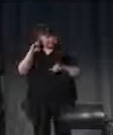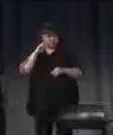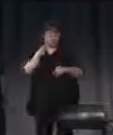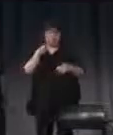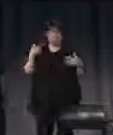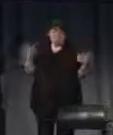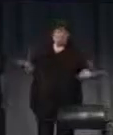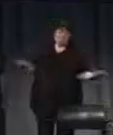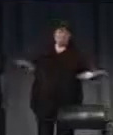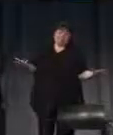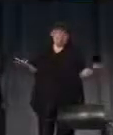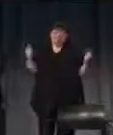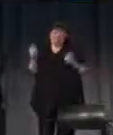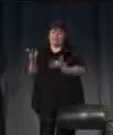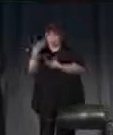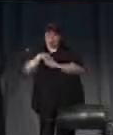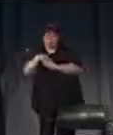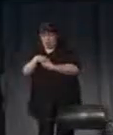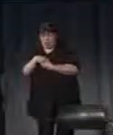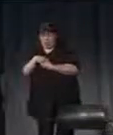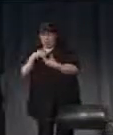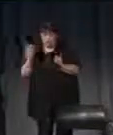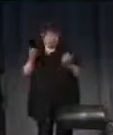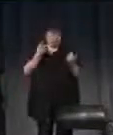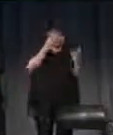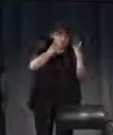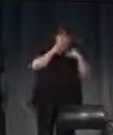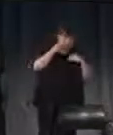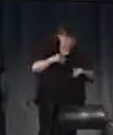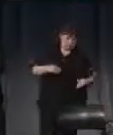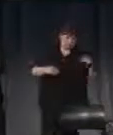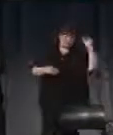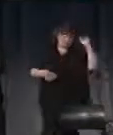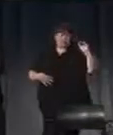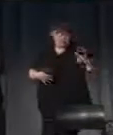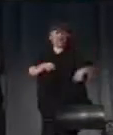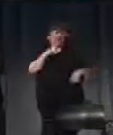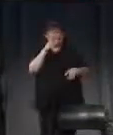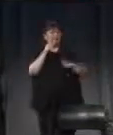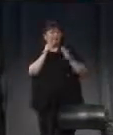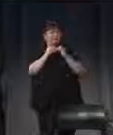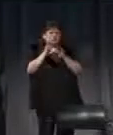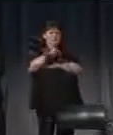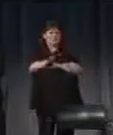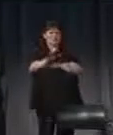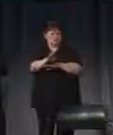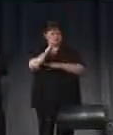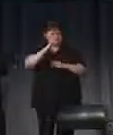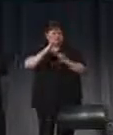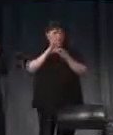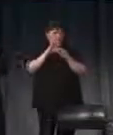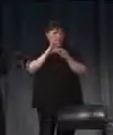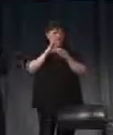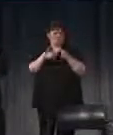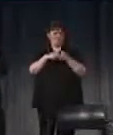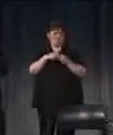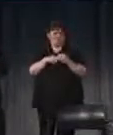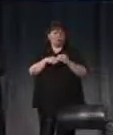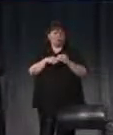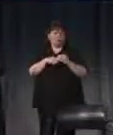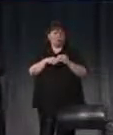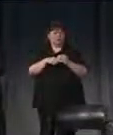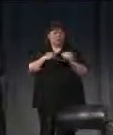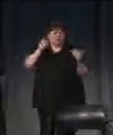hey, could be inborn, could be something we experience. I think this will come back this afternoon about consciousness being in the